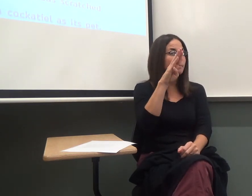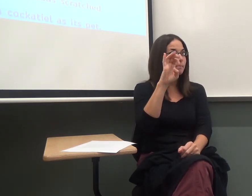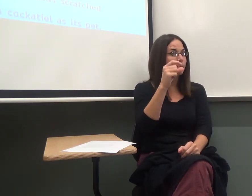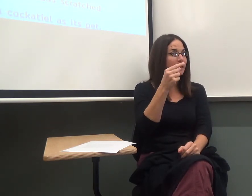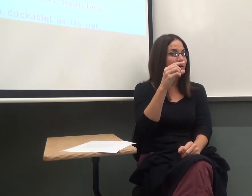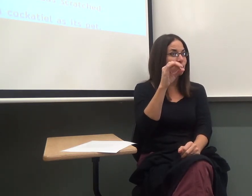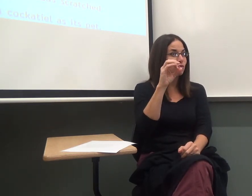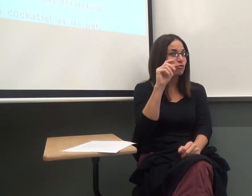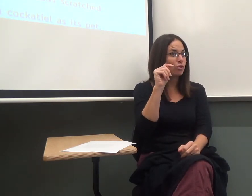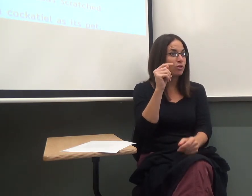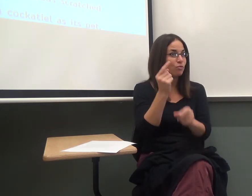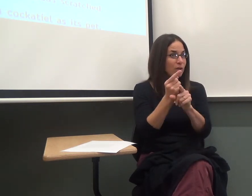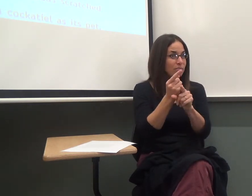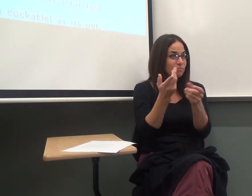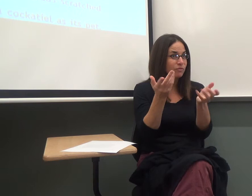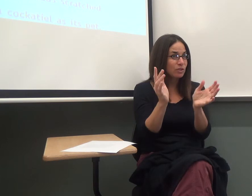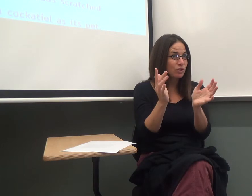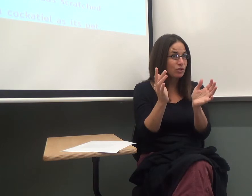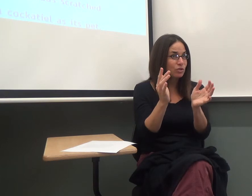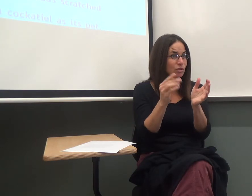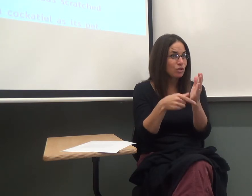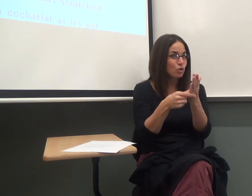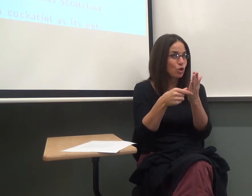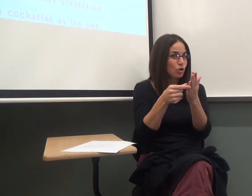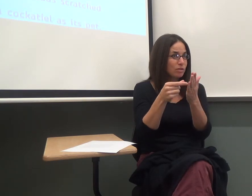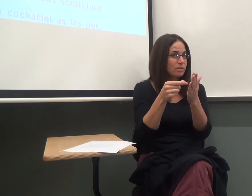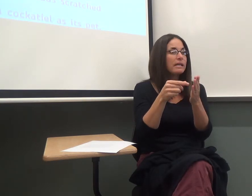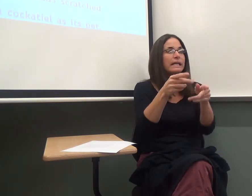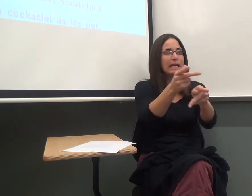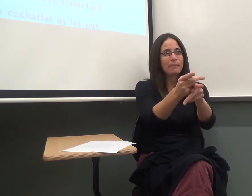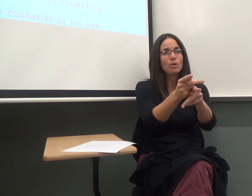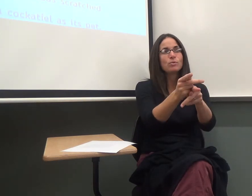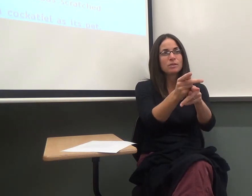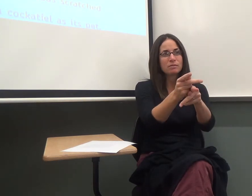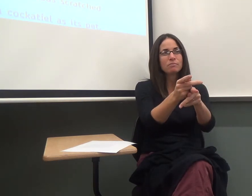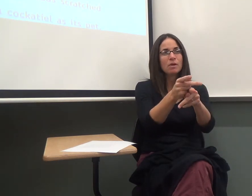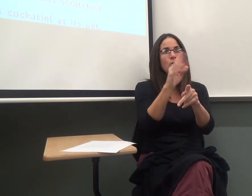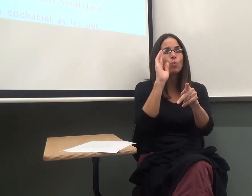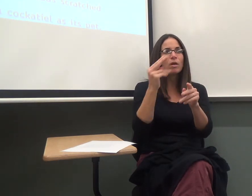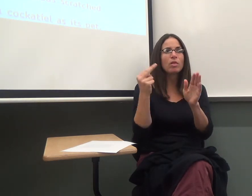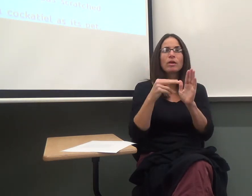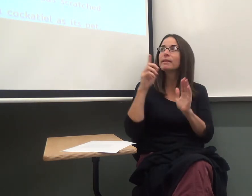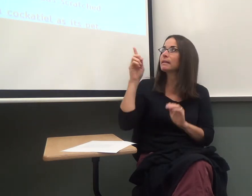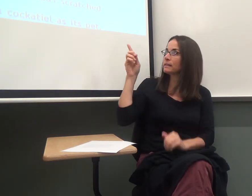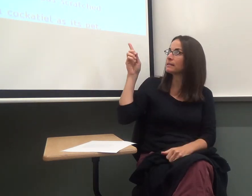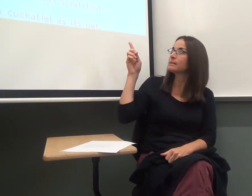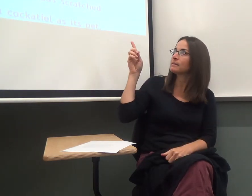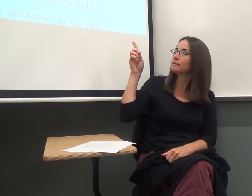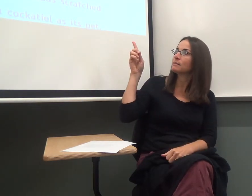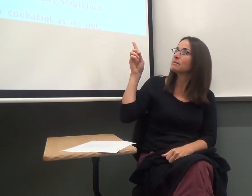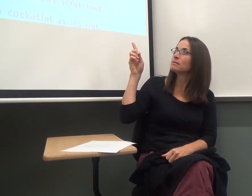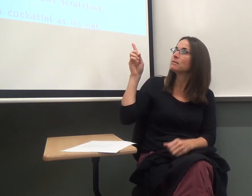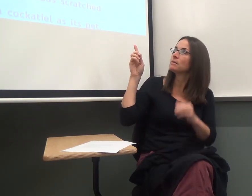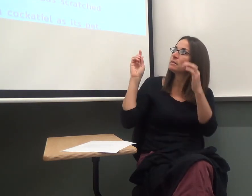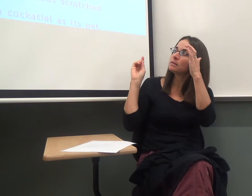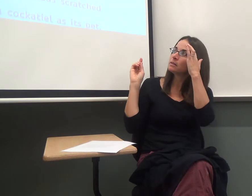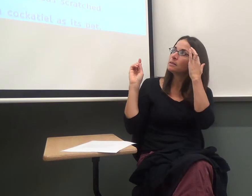In your journals. You're supposed to do that. Hang on to them because we're going to revisit this example thing. We're going to revisit that